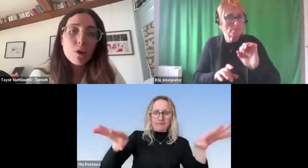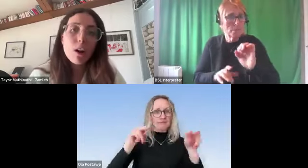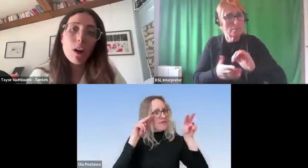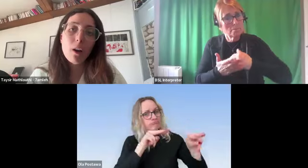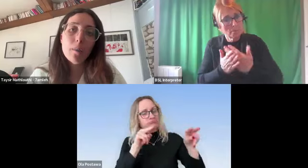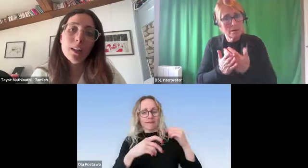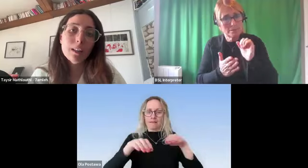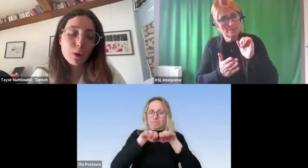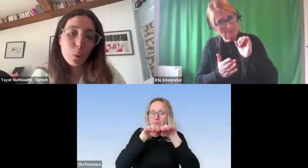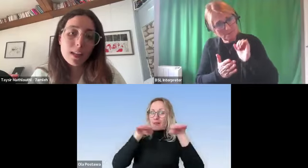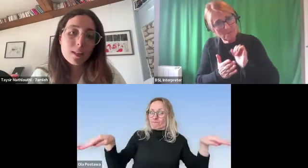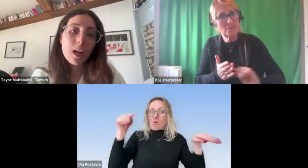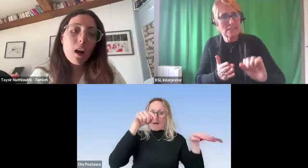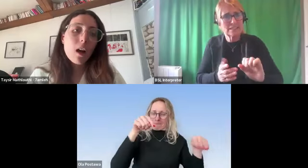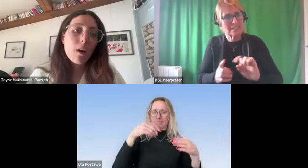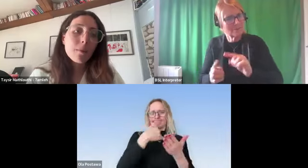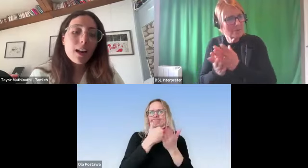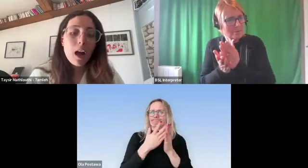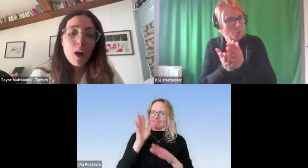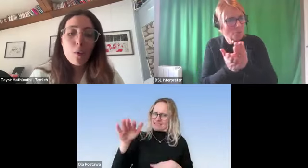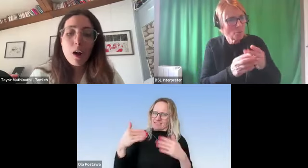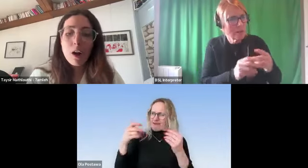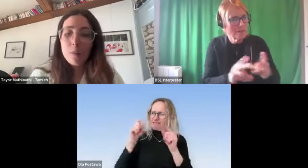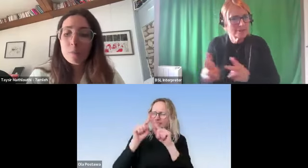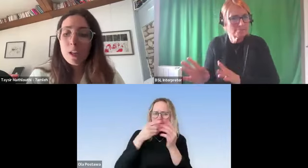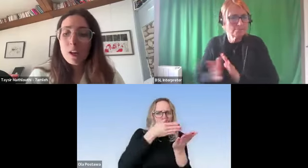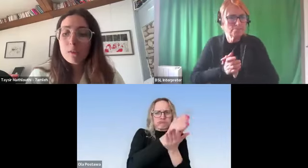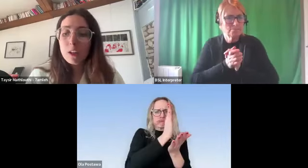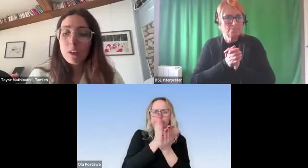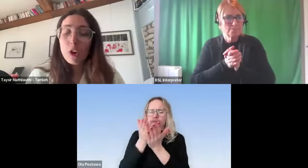of this war in different ways, and how